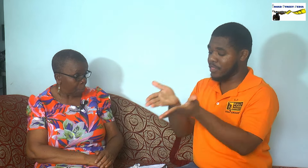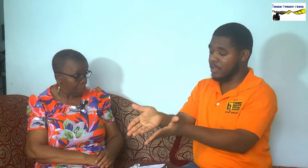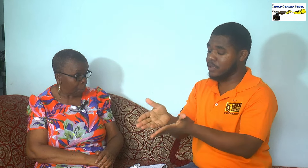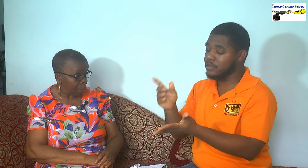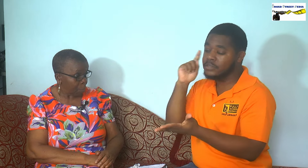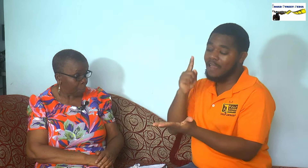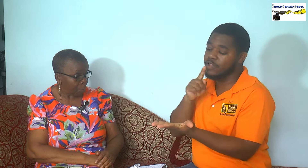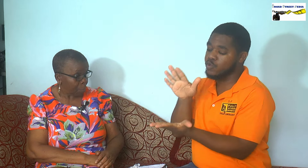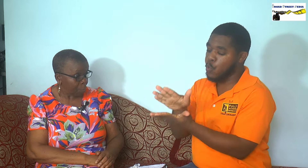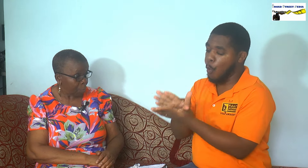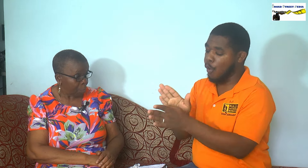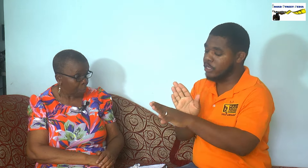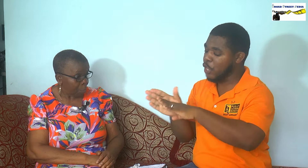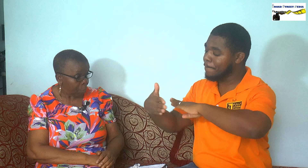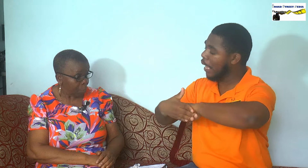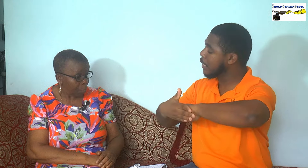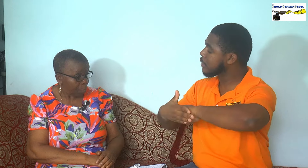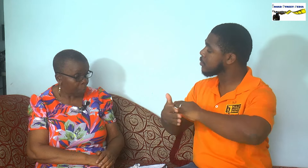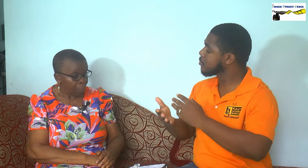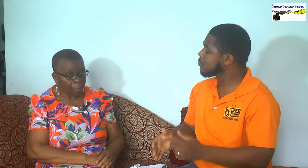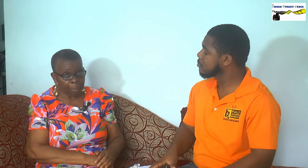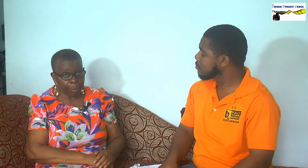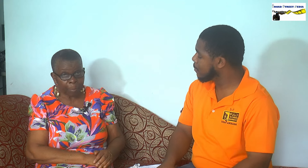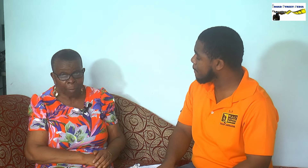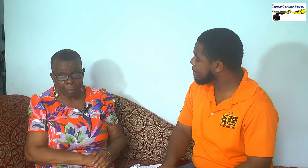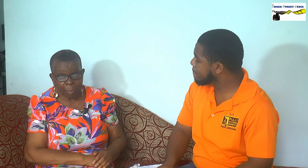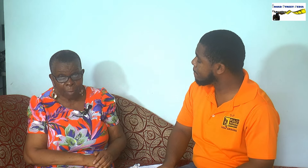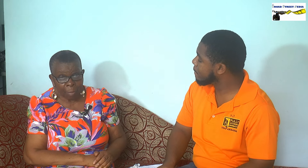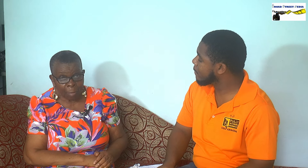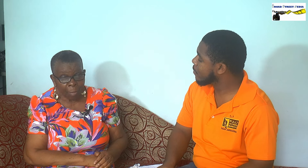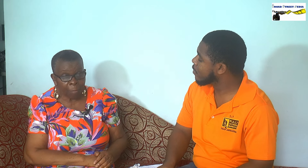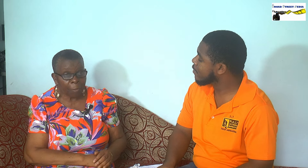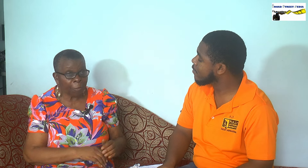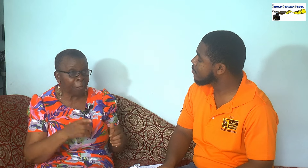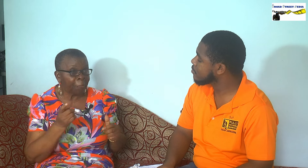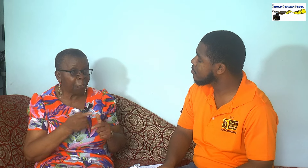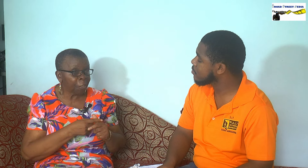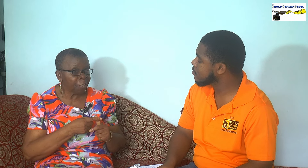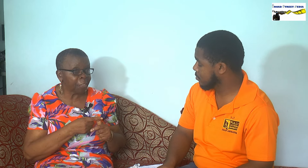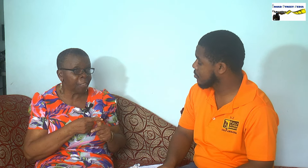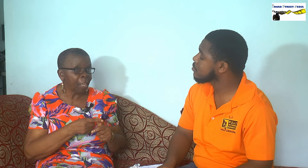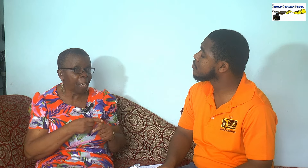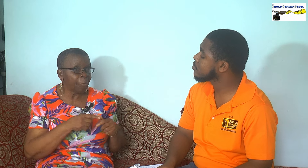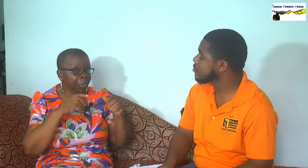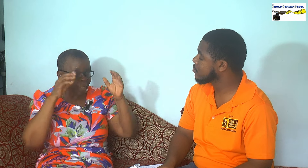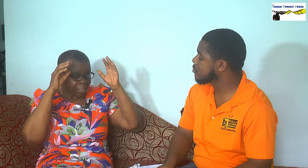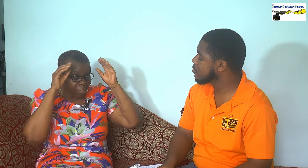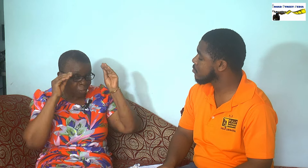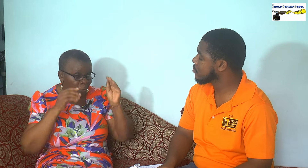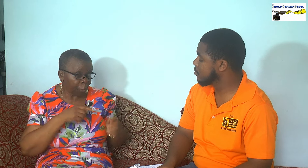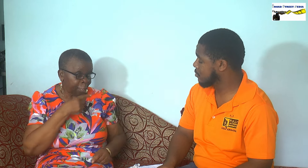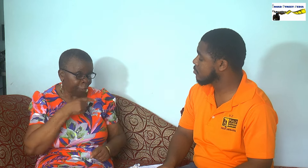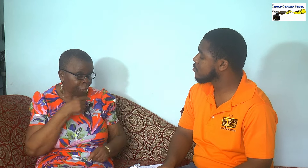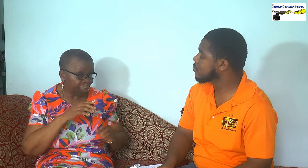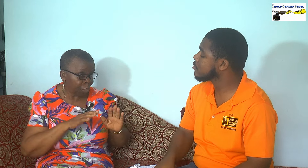So how many years have you been a teacher at the school in Jamaica? But at first, I was a teacher for hearing